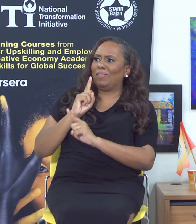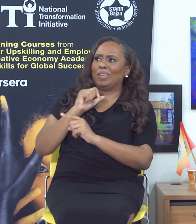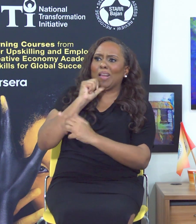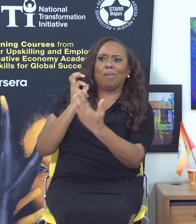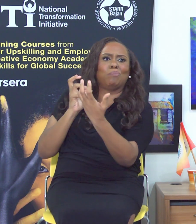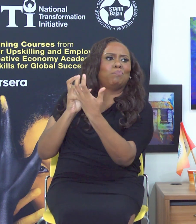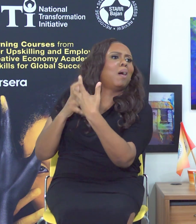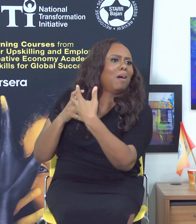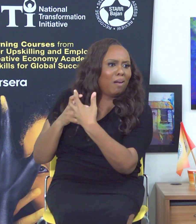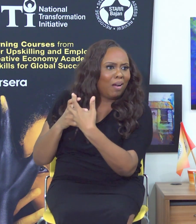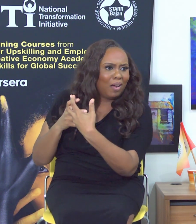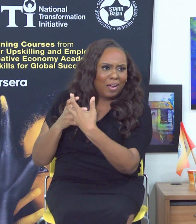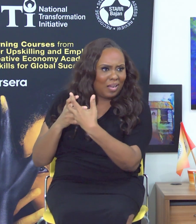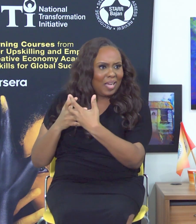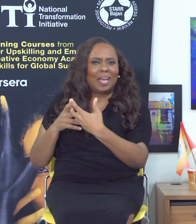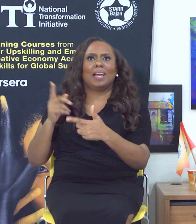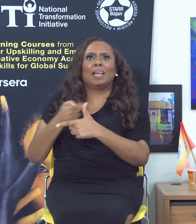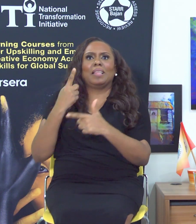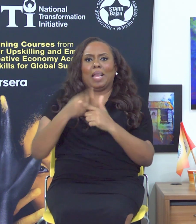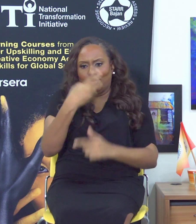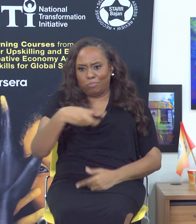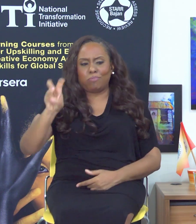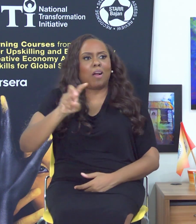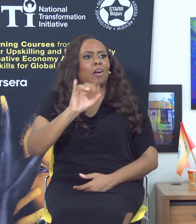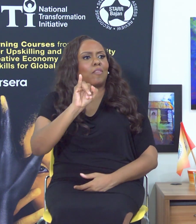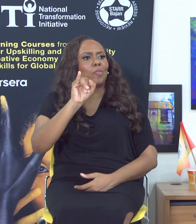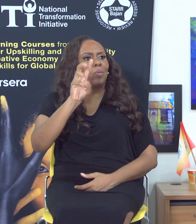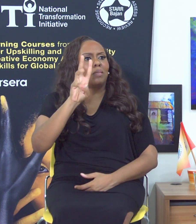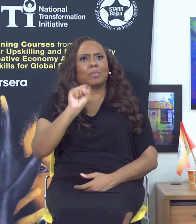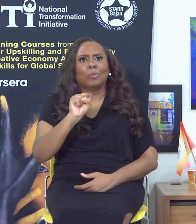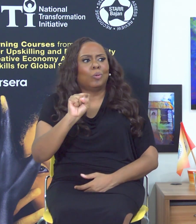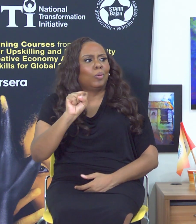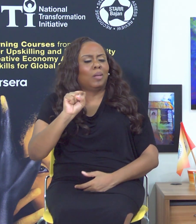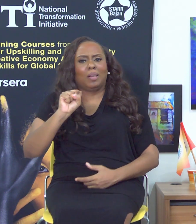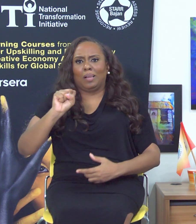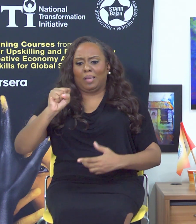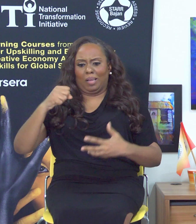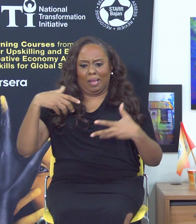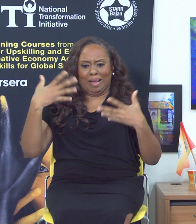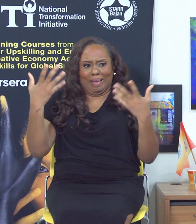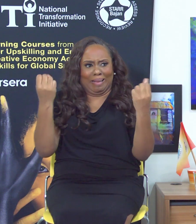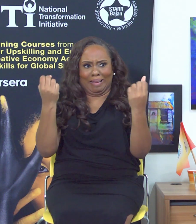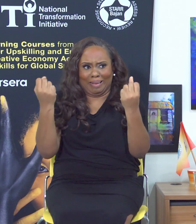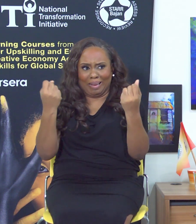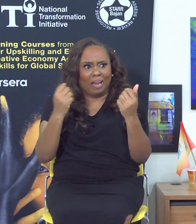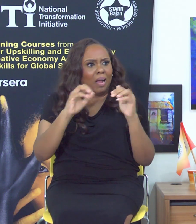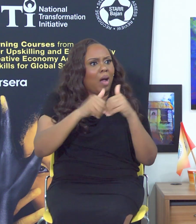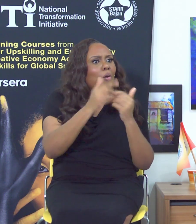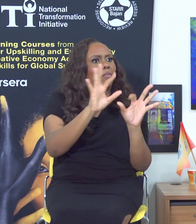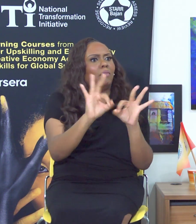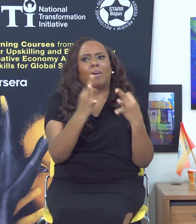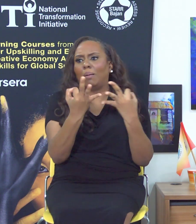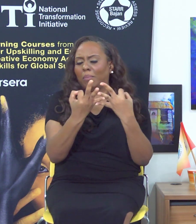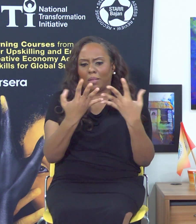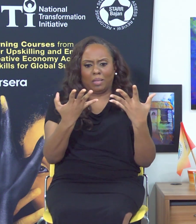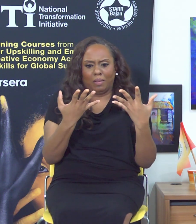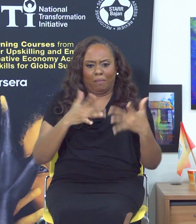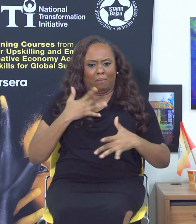into which you did not yet fit. How did you manage those emotions? How did your family manage